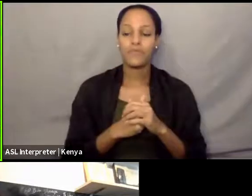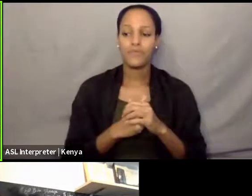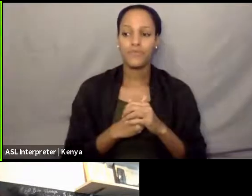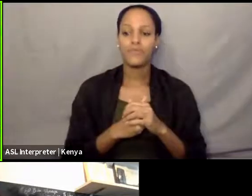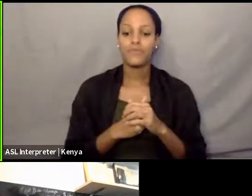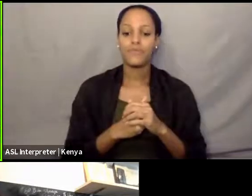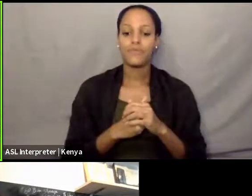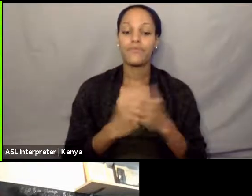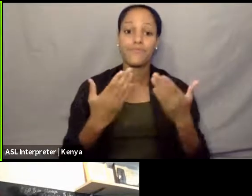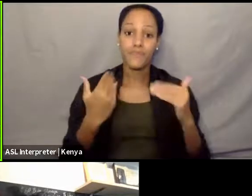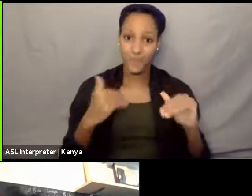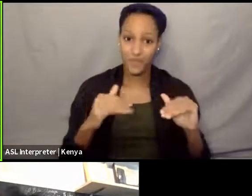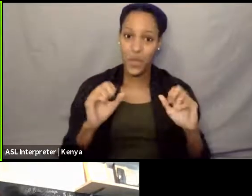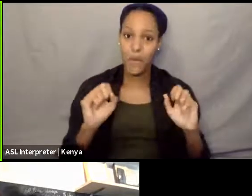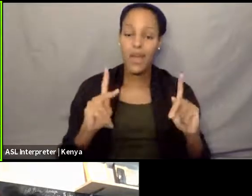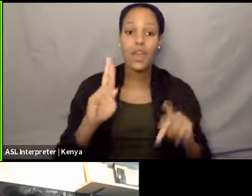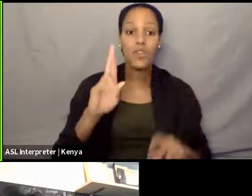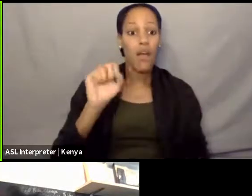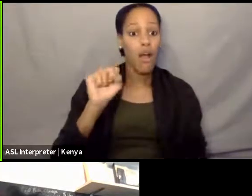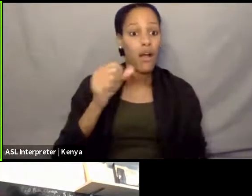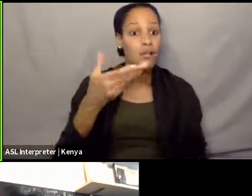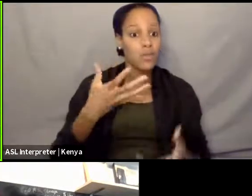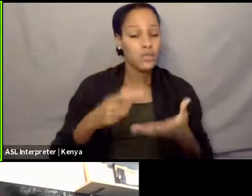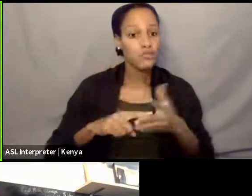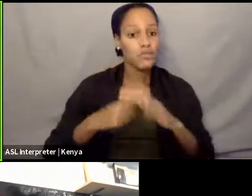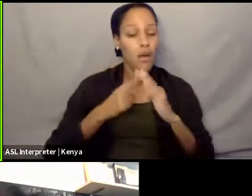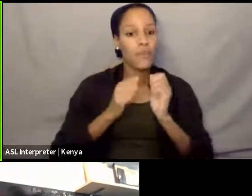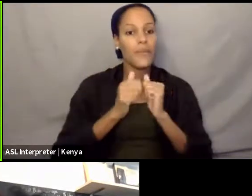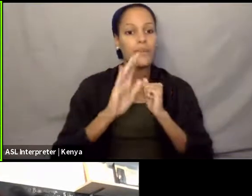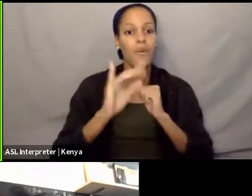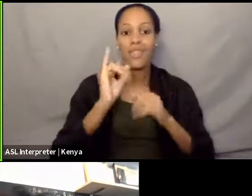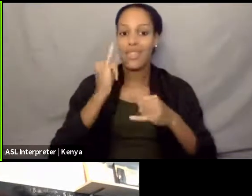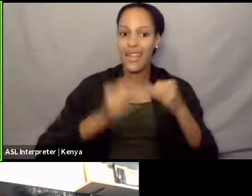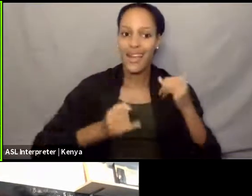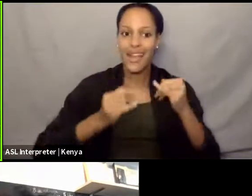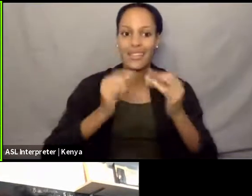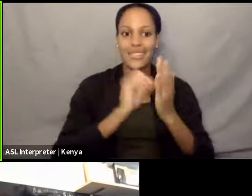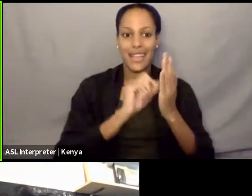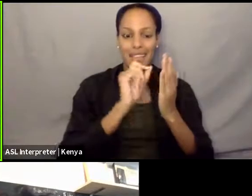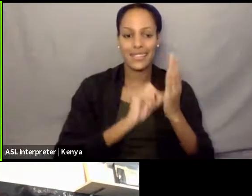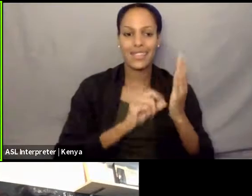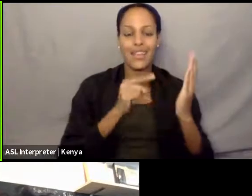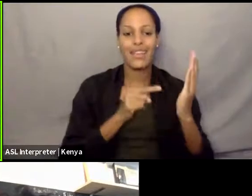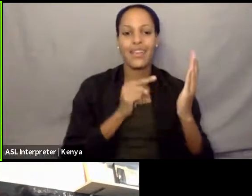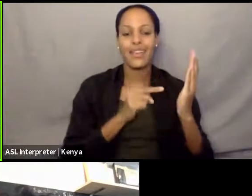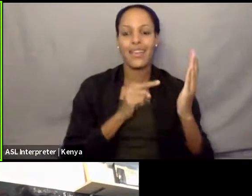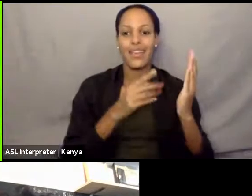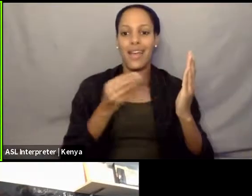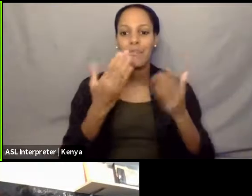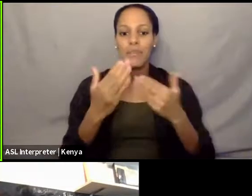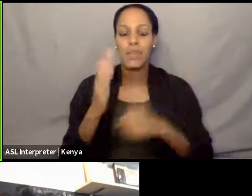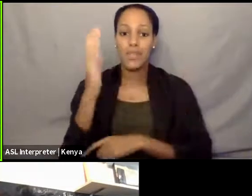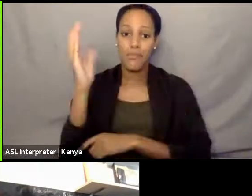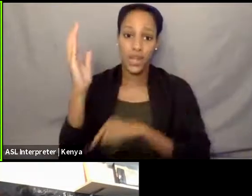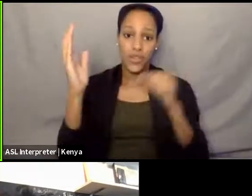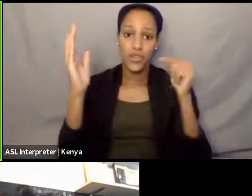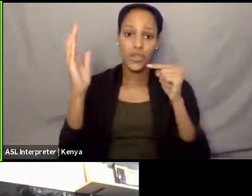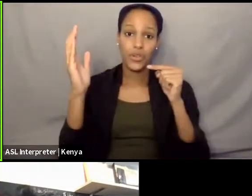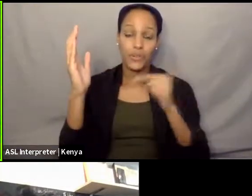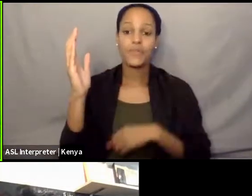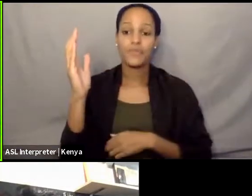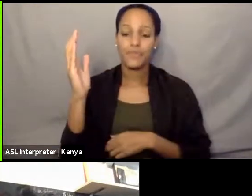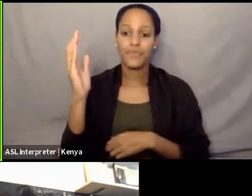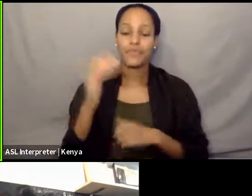So maybe, Ross, let me start up with your last essay there and maybe the mirror